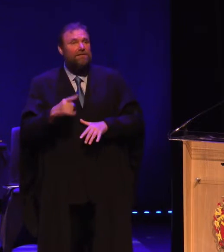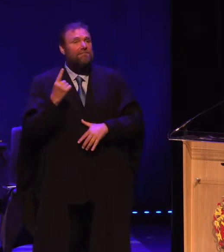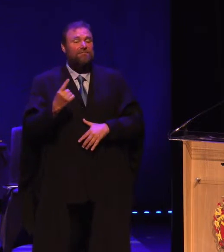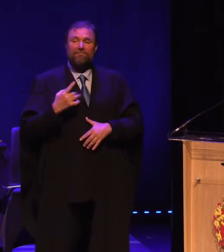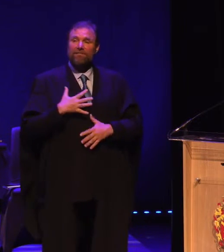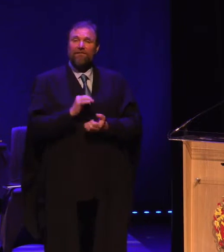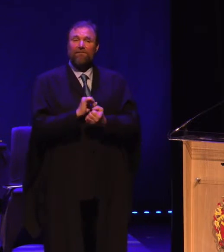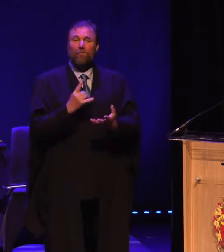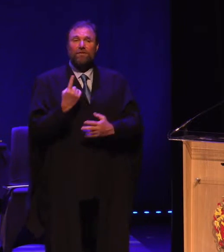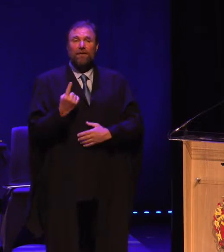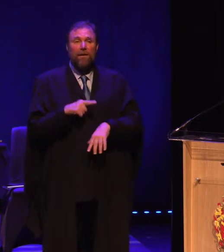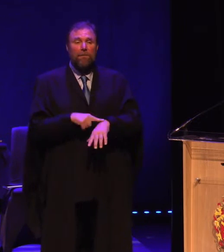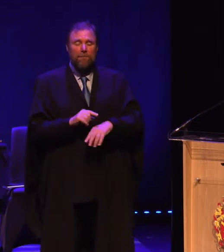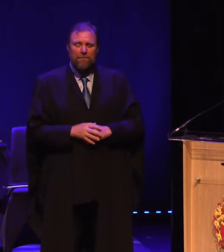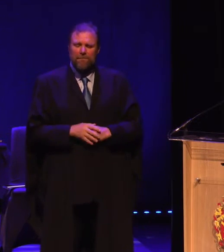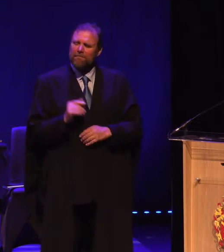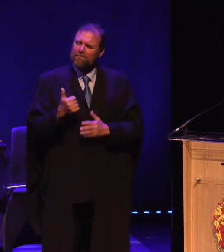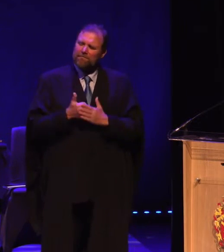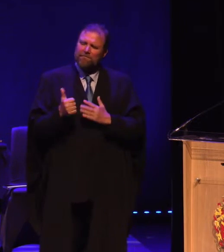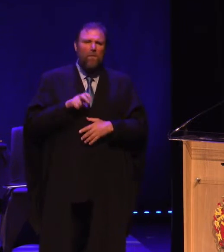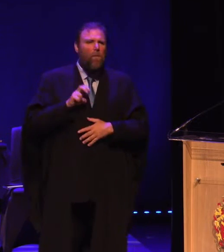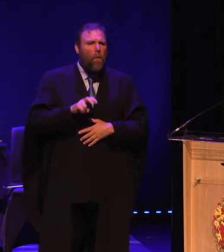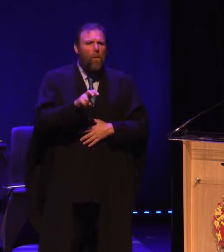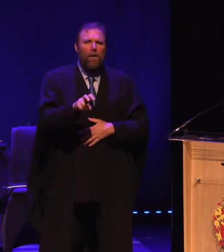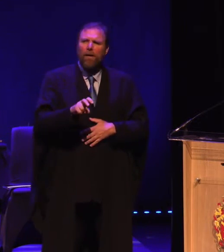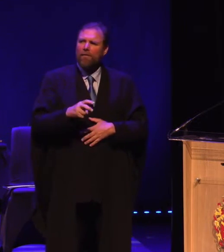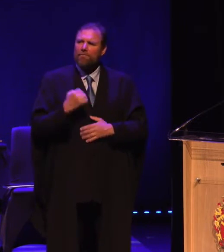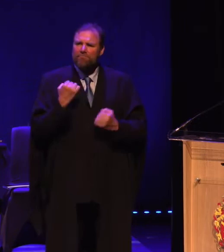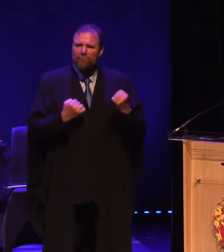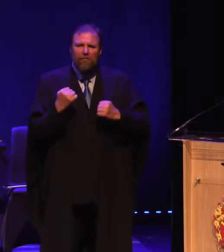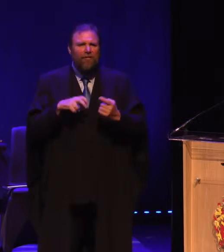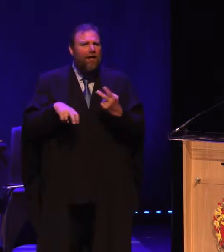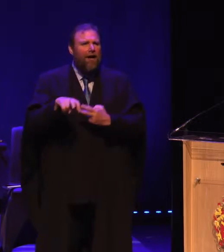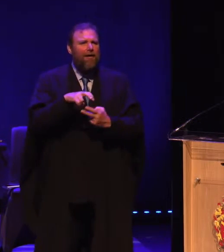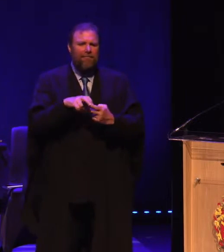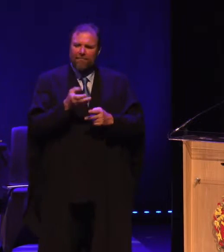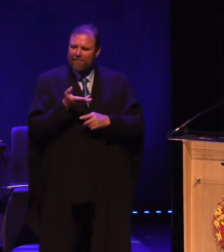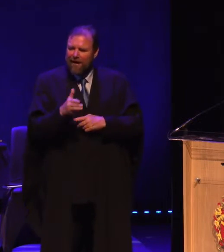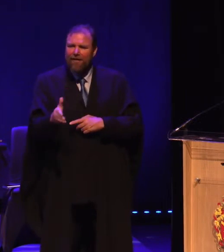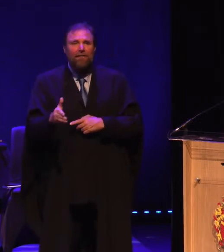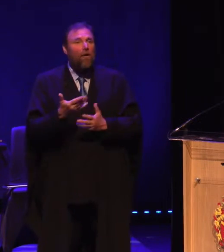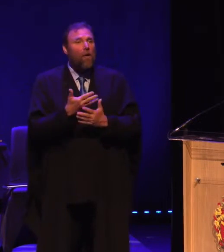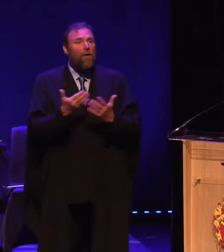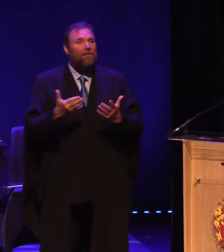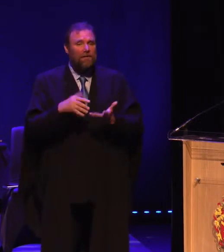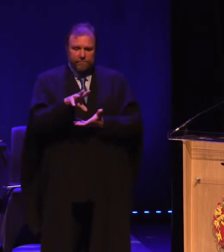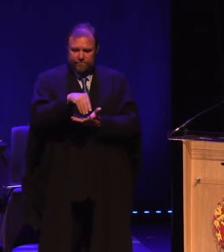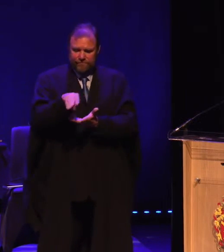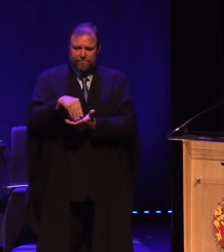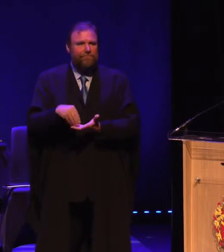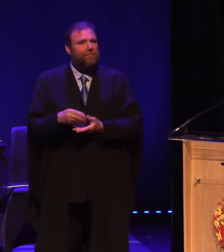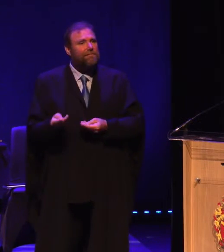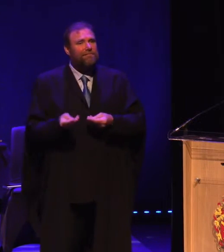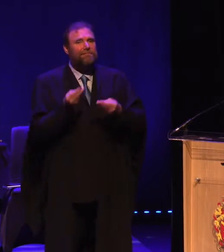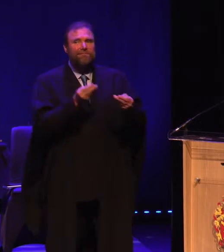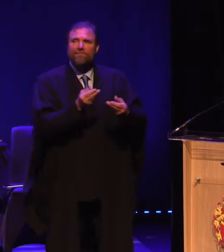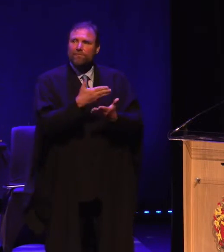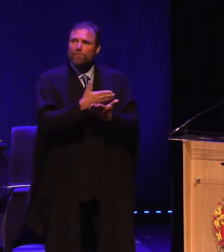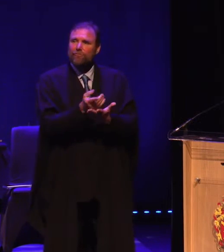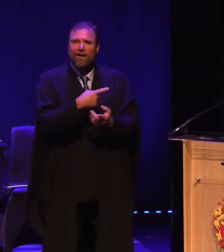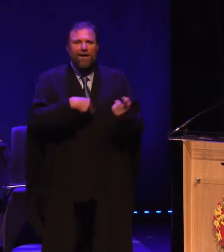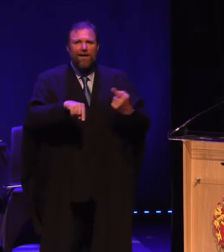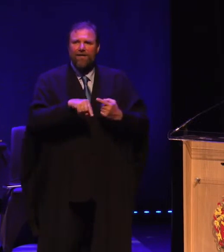a regular attendee at Parkrun. She's a keen gardener, often bringing the fruits of her green fingers into work to share with her